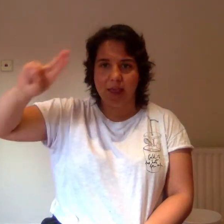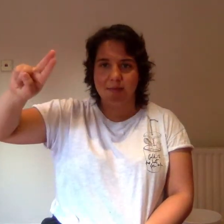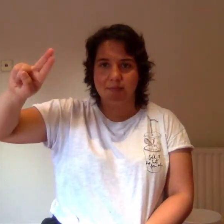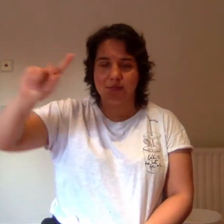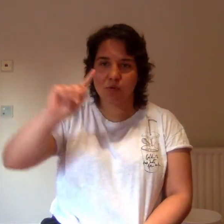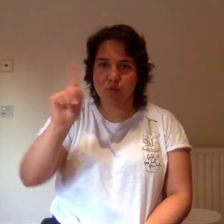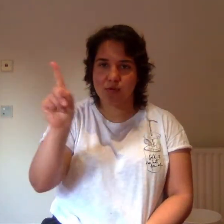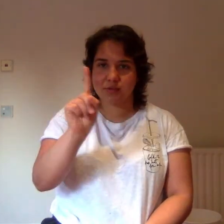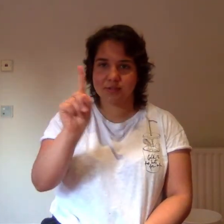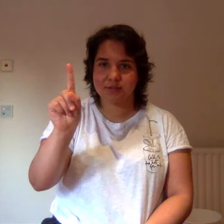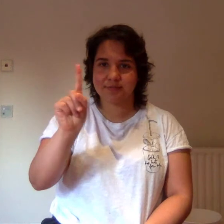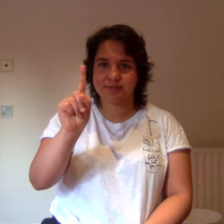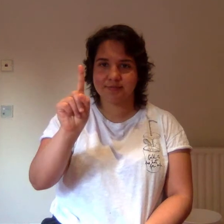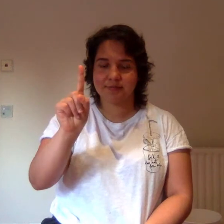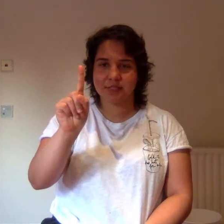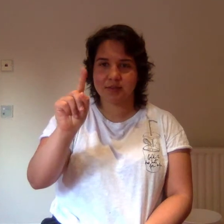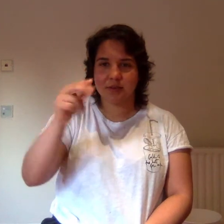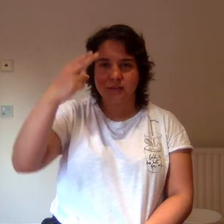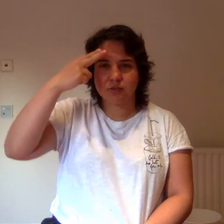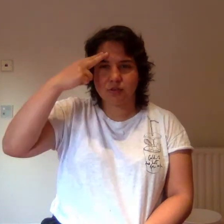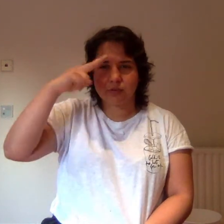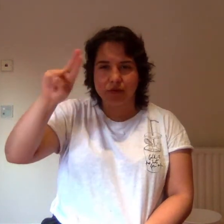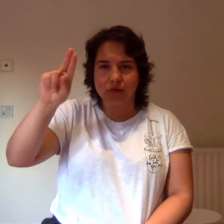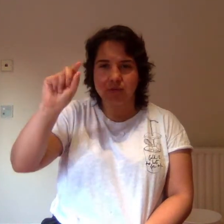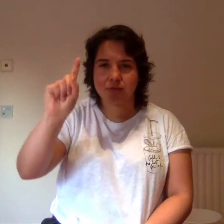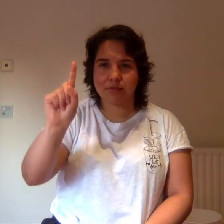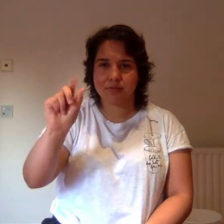name what's. So